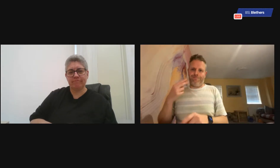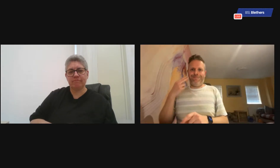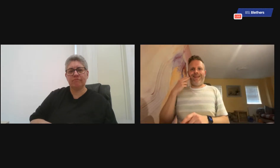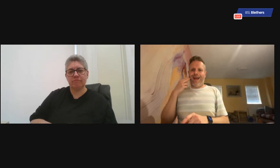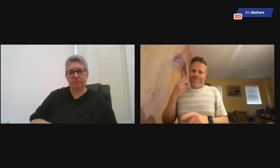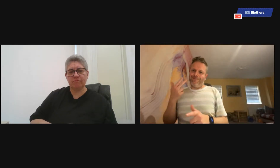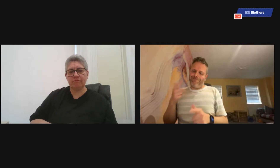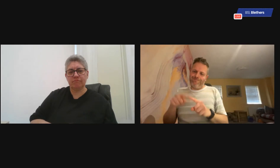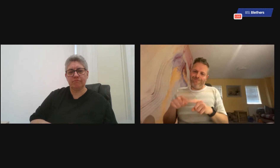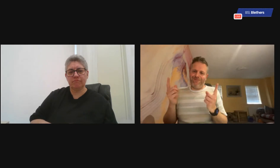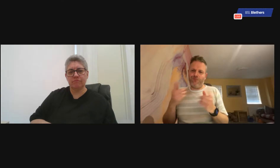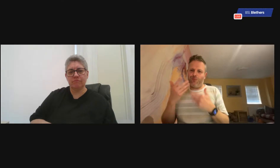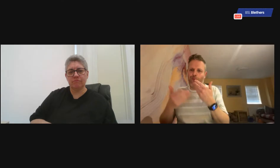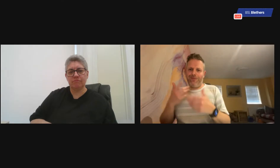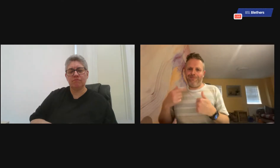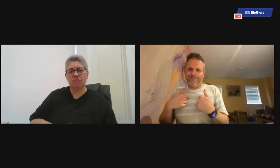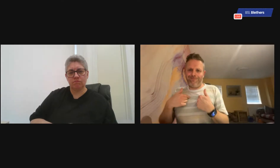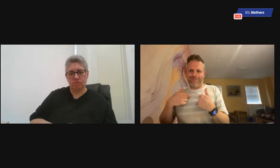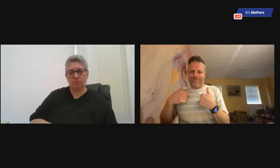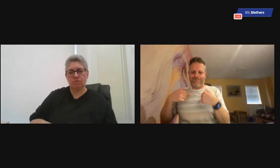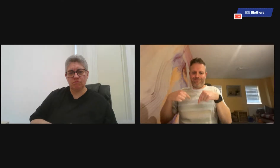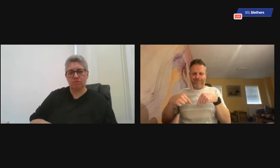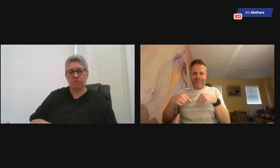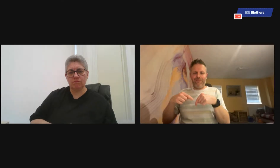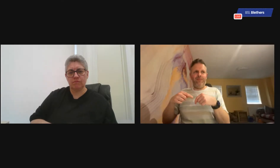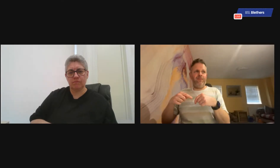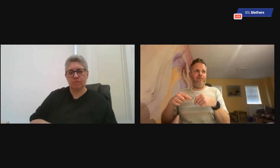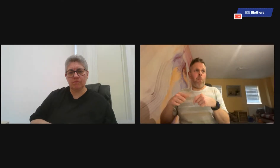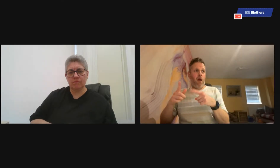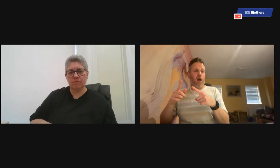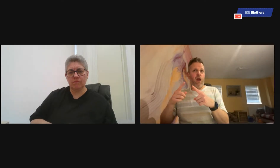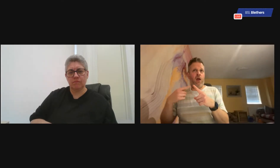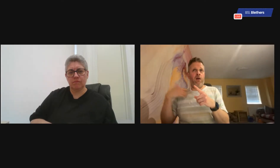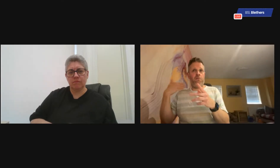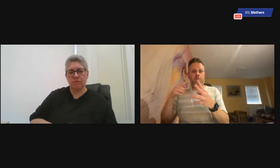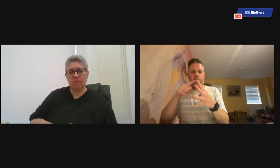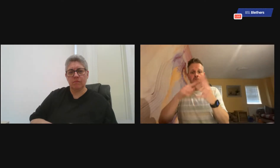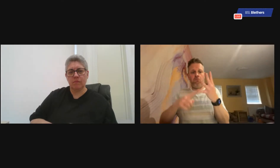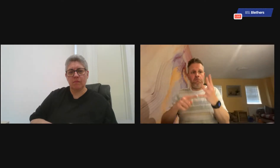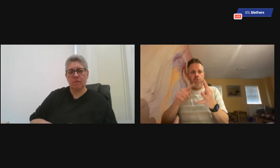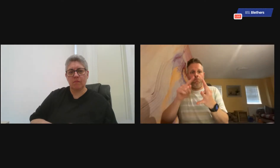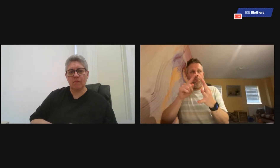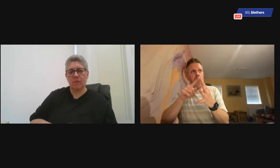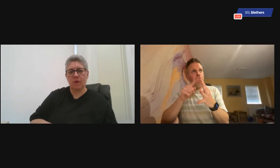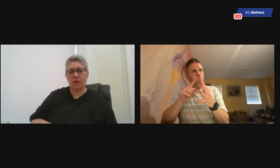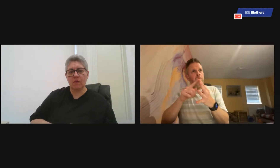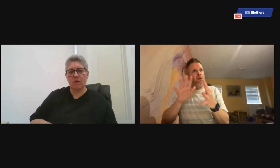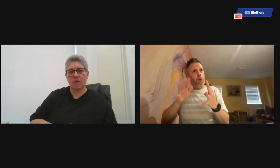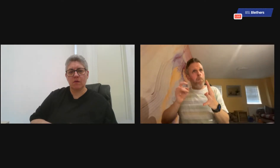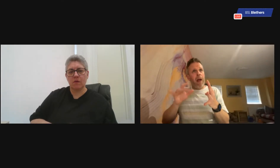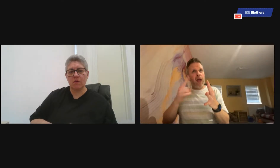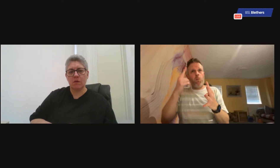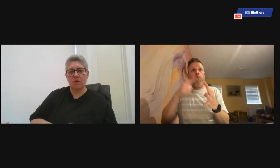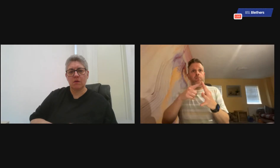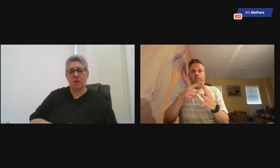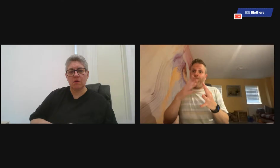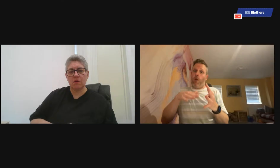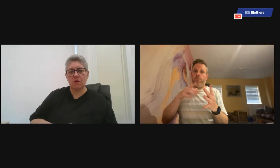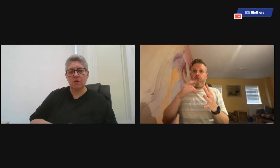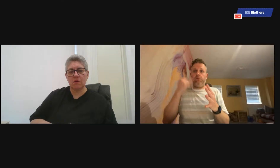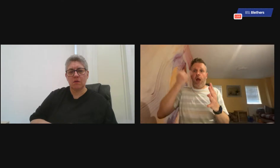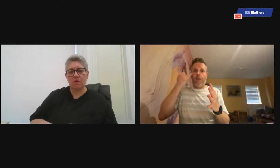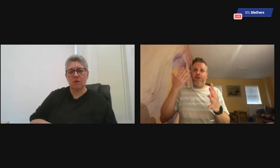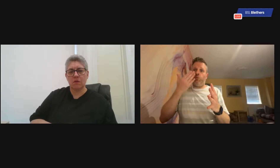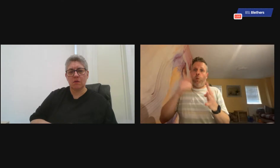a particular catchment area, perhaps, they might have a more local foster carer. I think